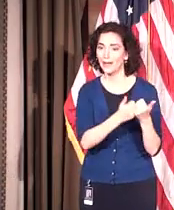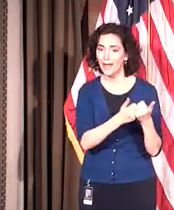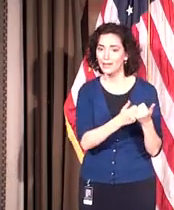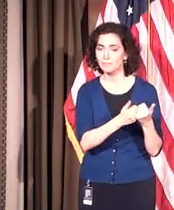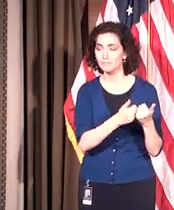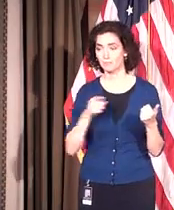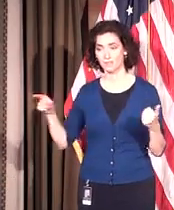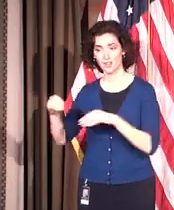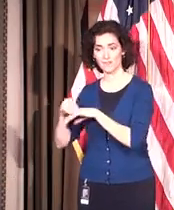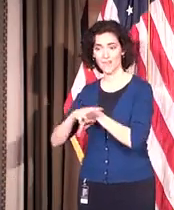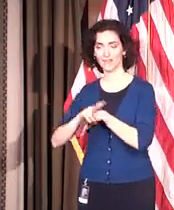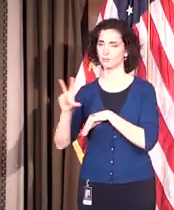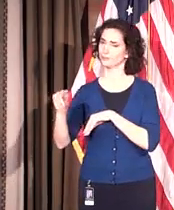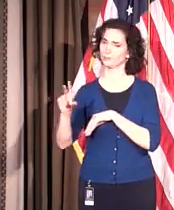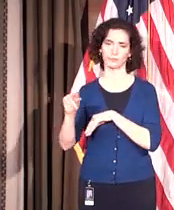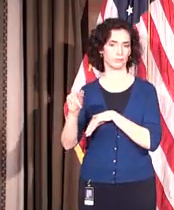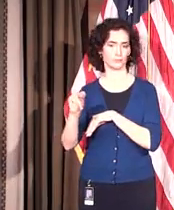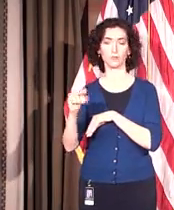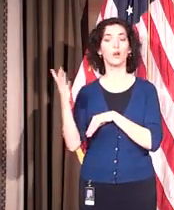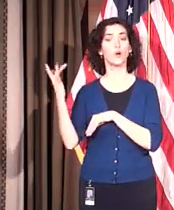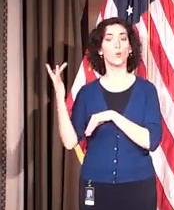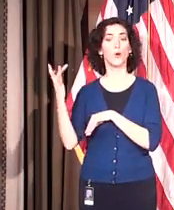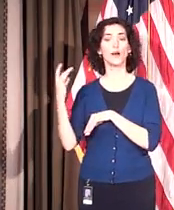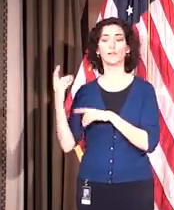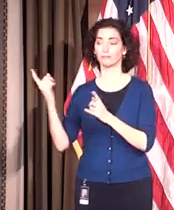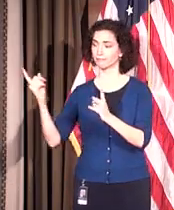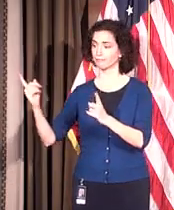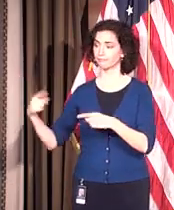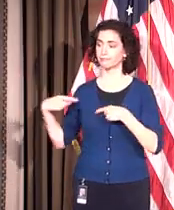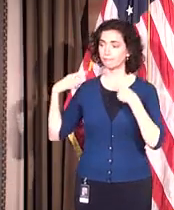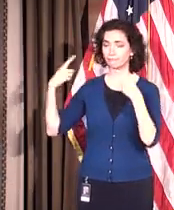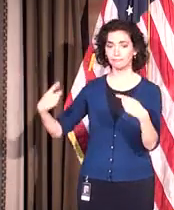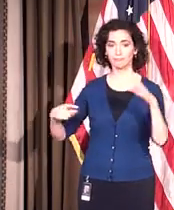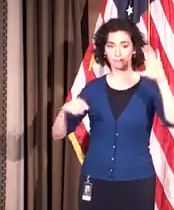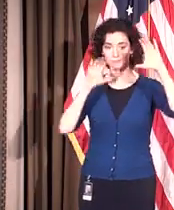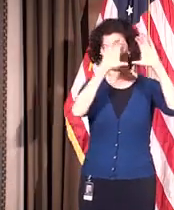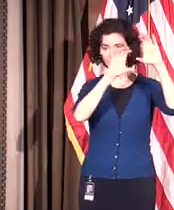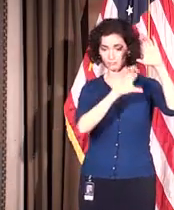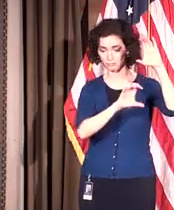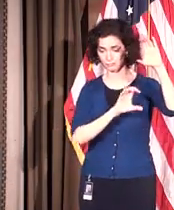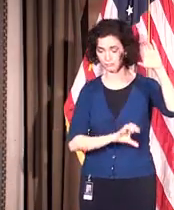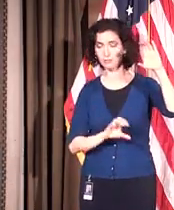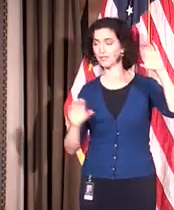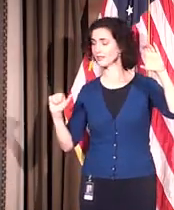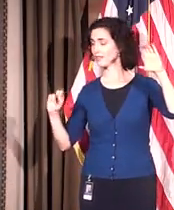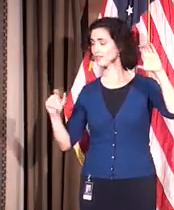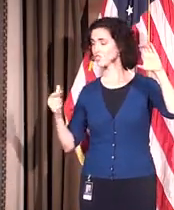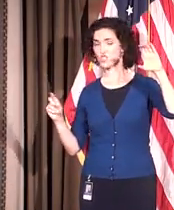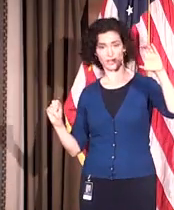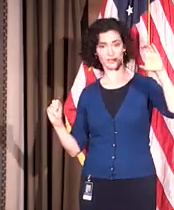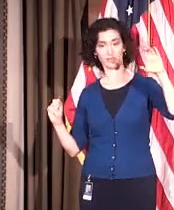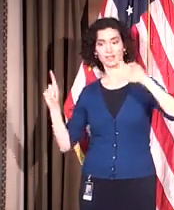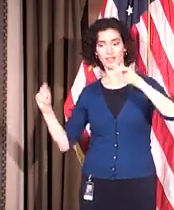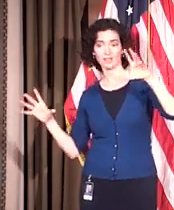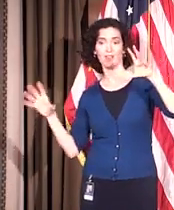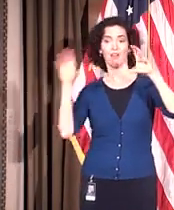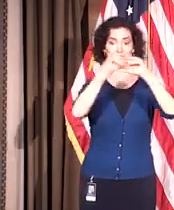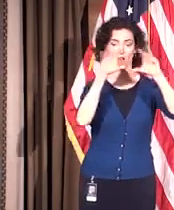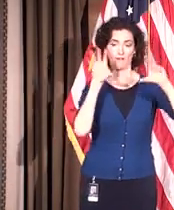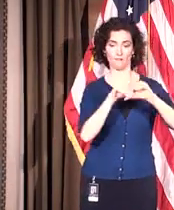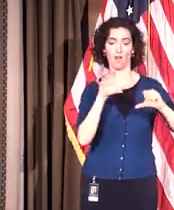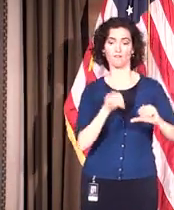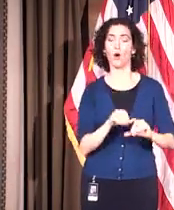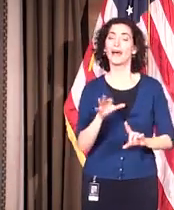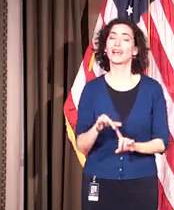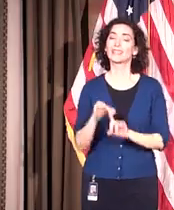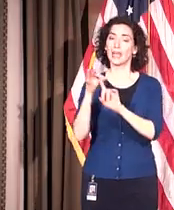not, because we've incorporated the antigen test into every part of the dashboard with the exception of percent positivity. So